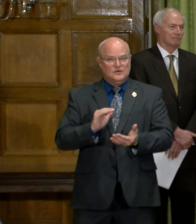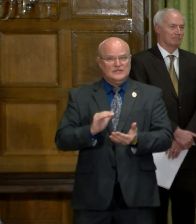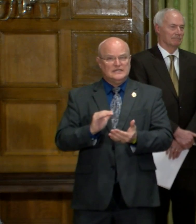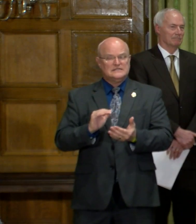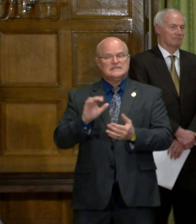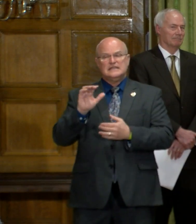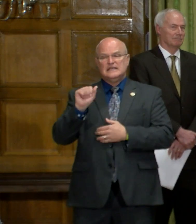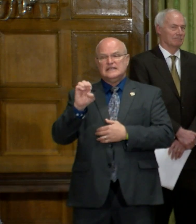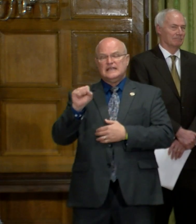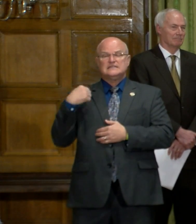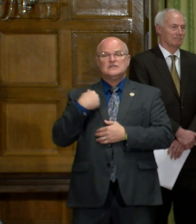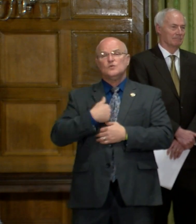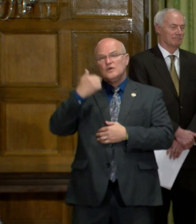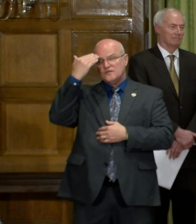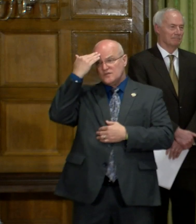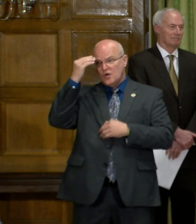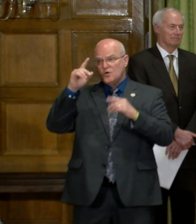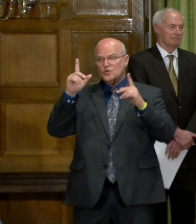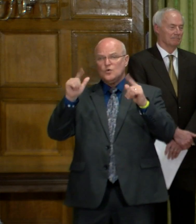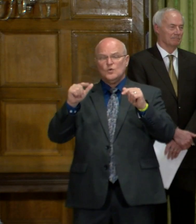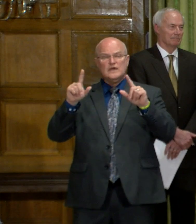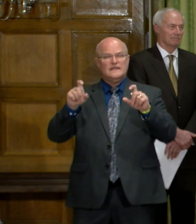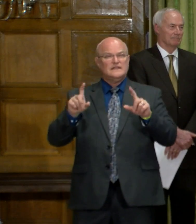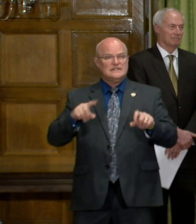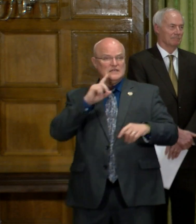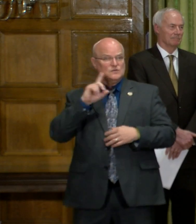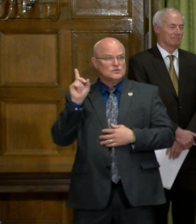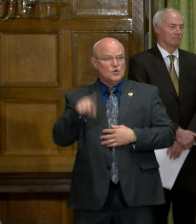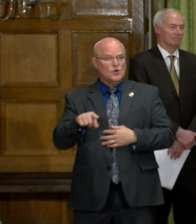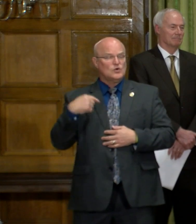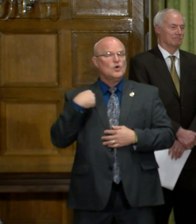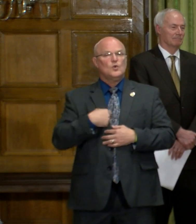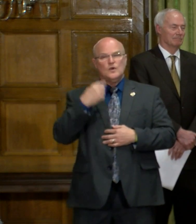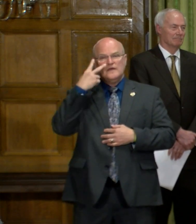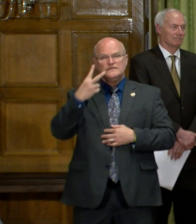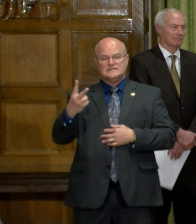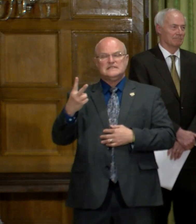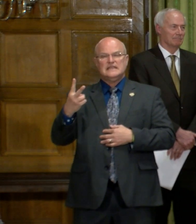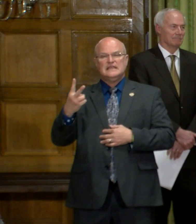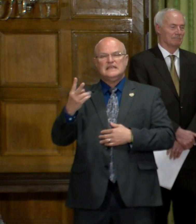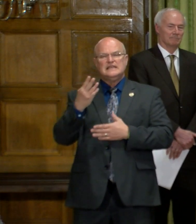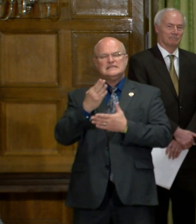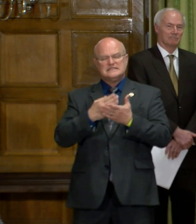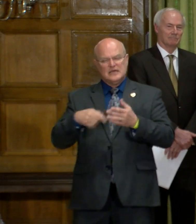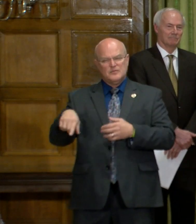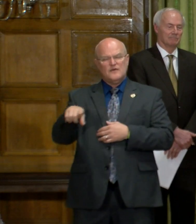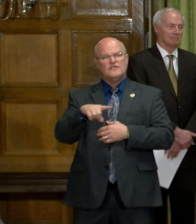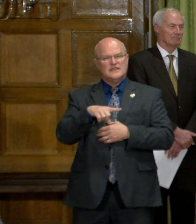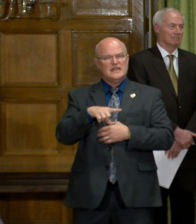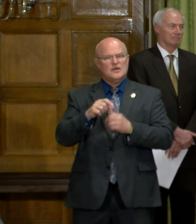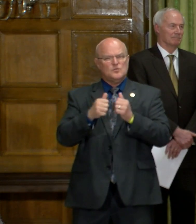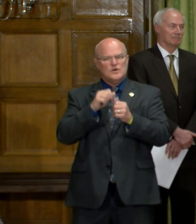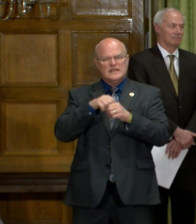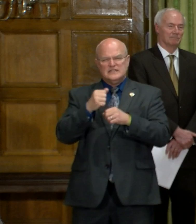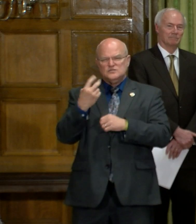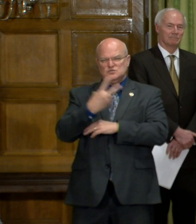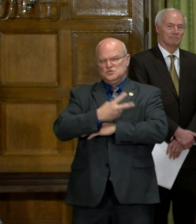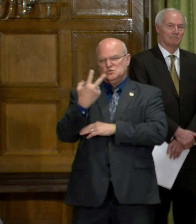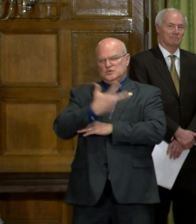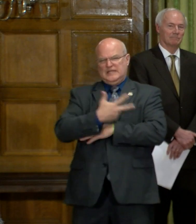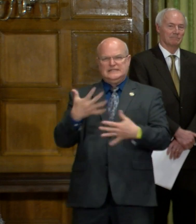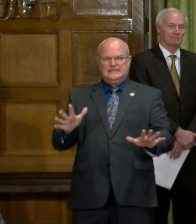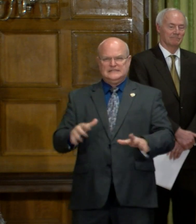In cases where we've known when the test was ordered, we've seen it come down. Some of them are, within a couple of